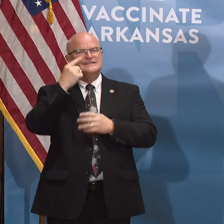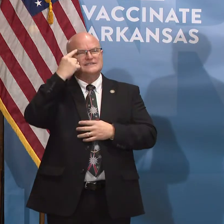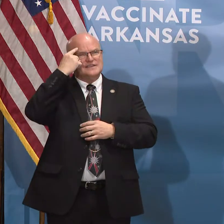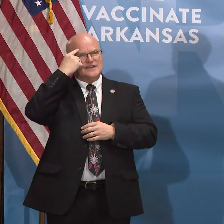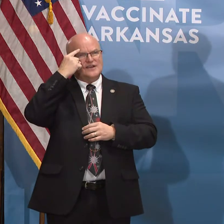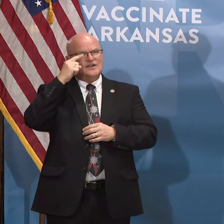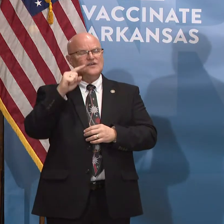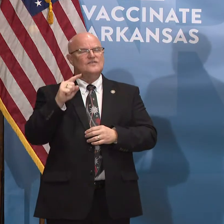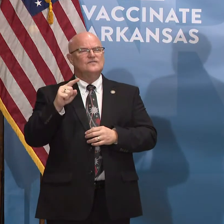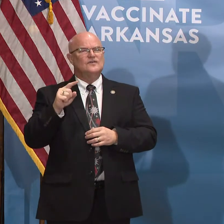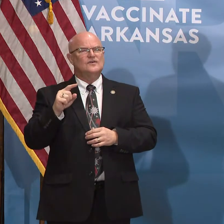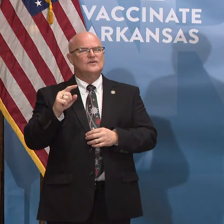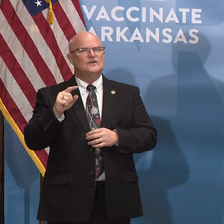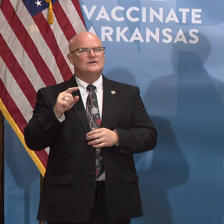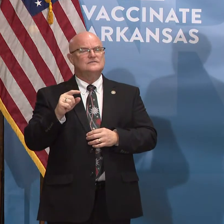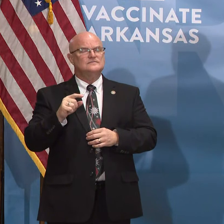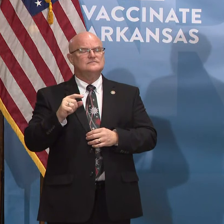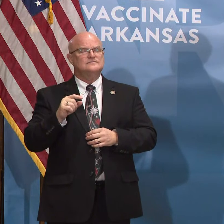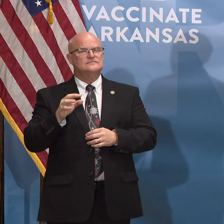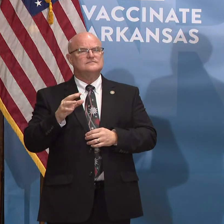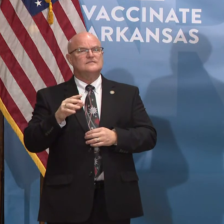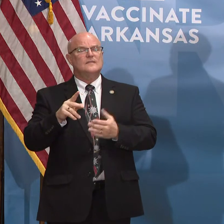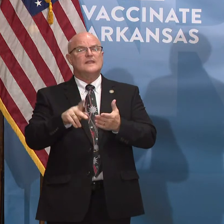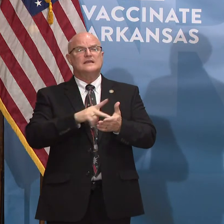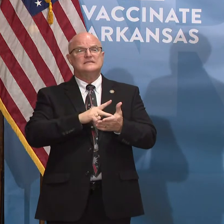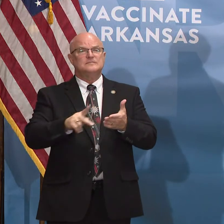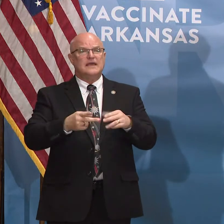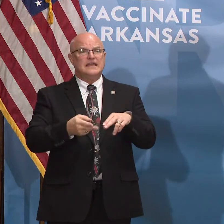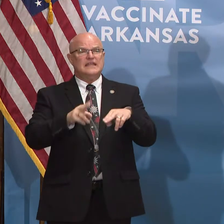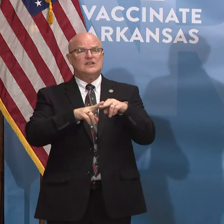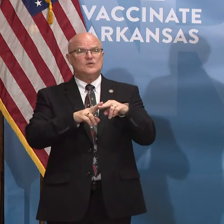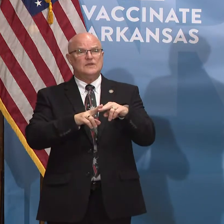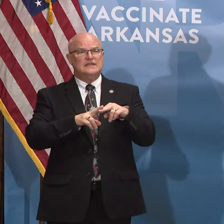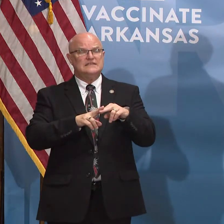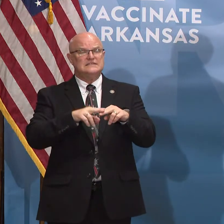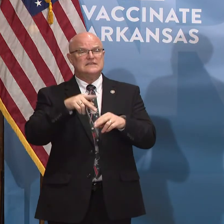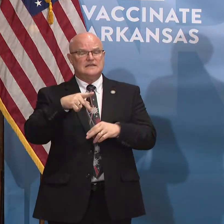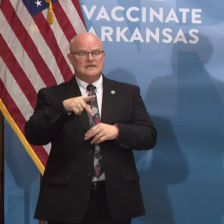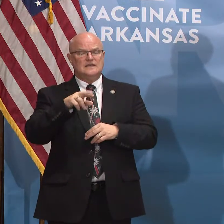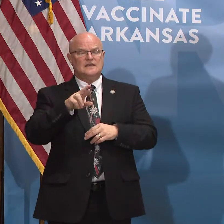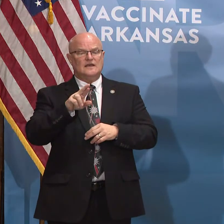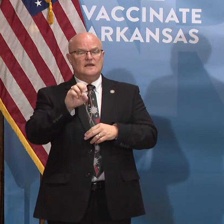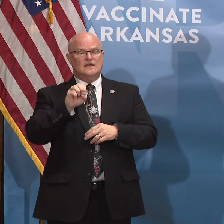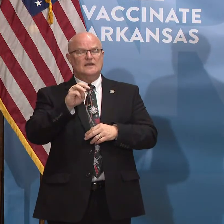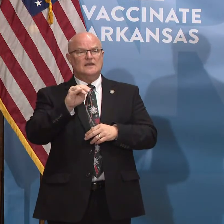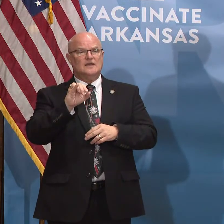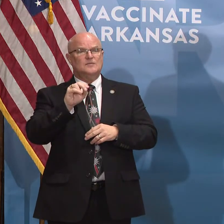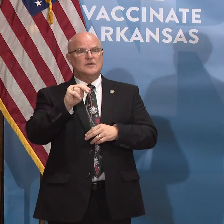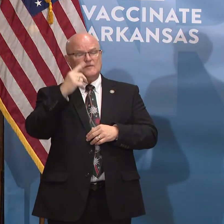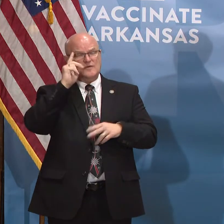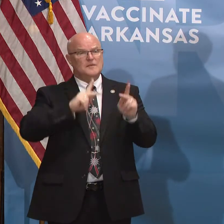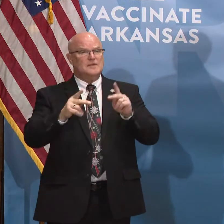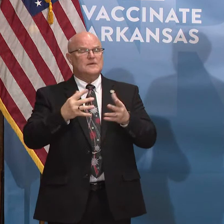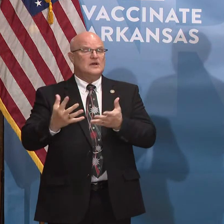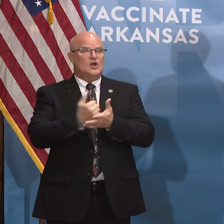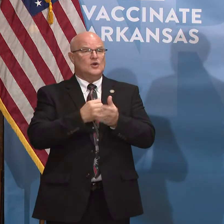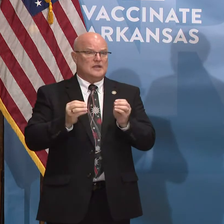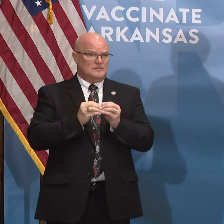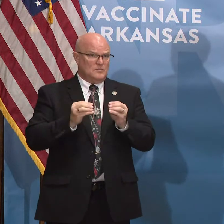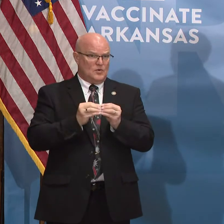for requirement to pay increased premium payment for those that are making more income,